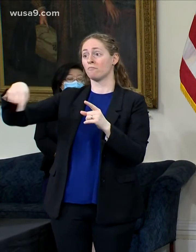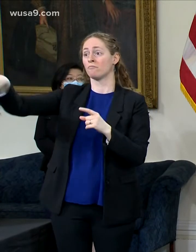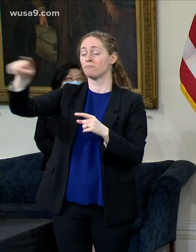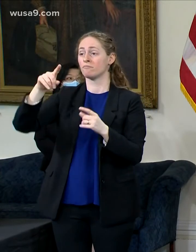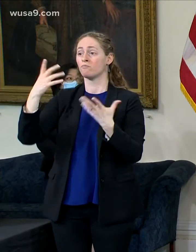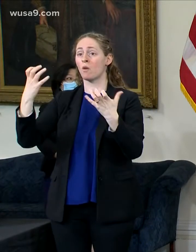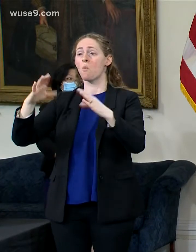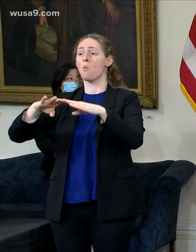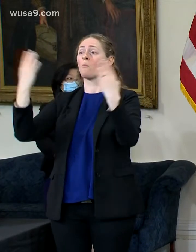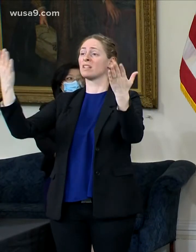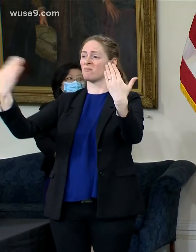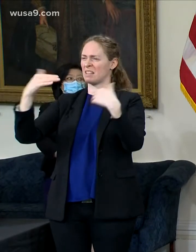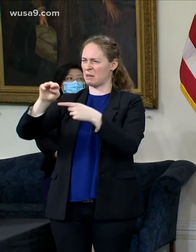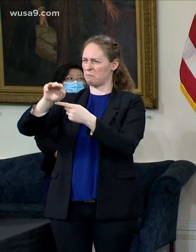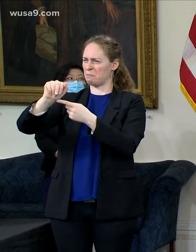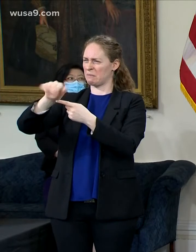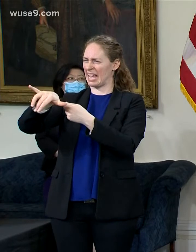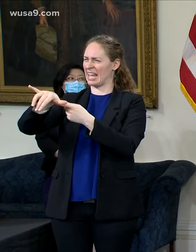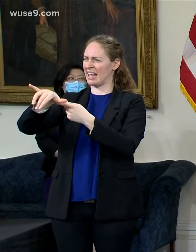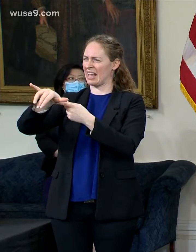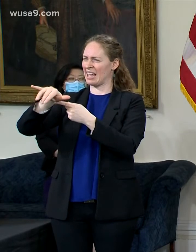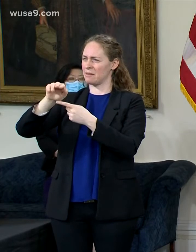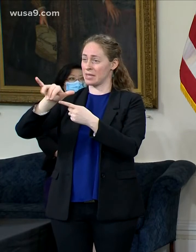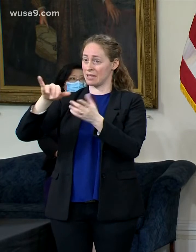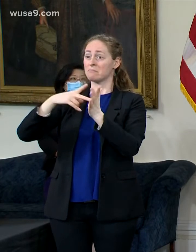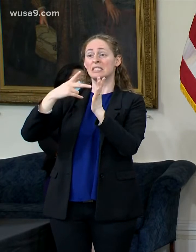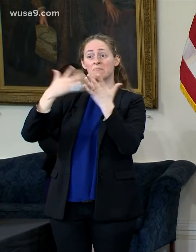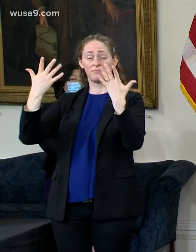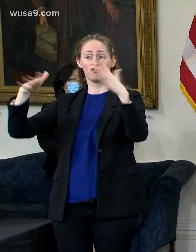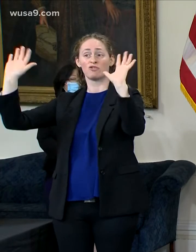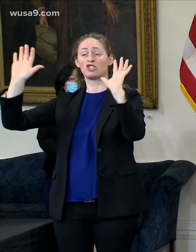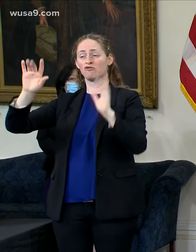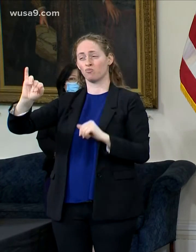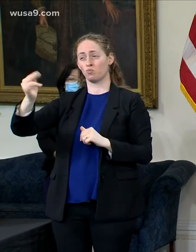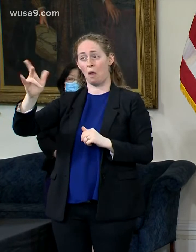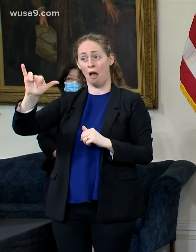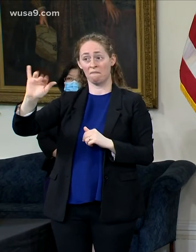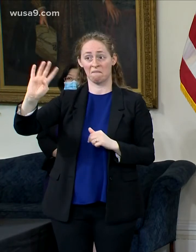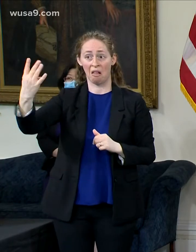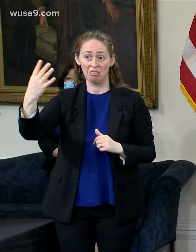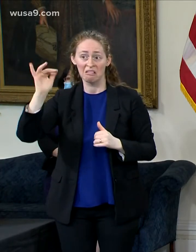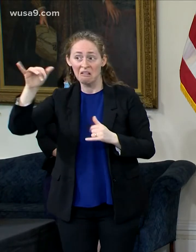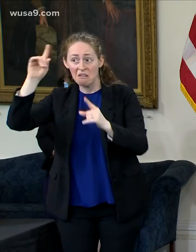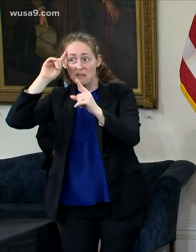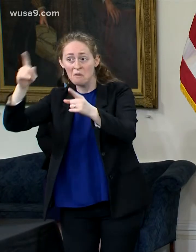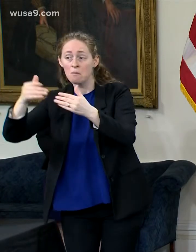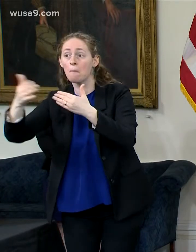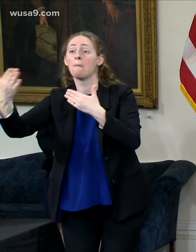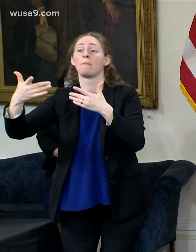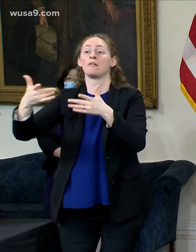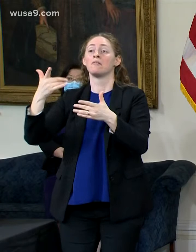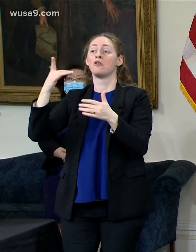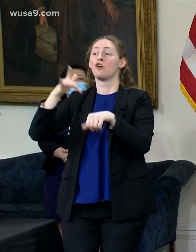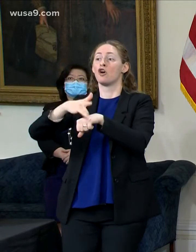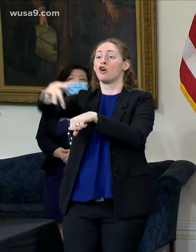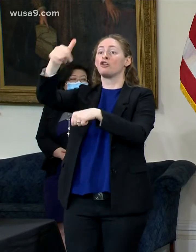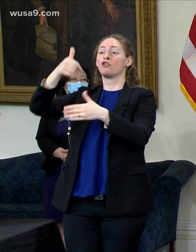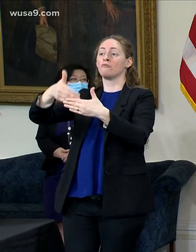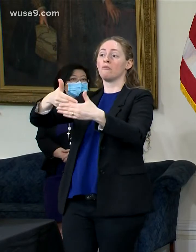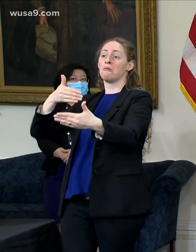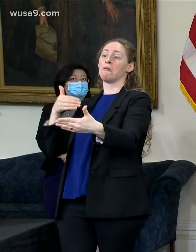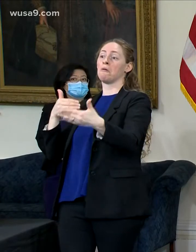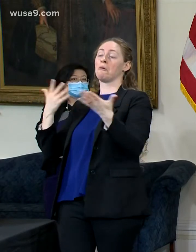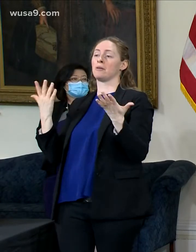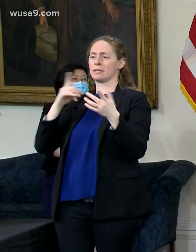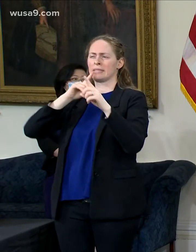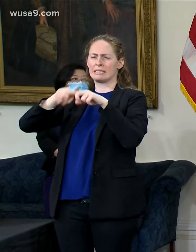4th of July. We'd like to be ahead of that time frame, and I'm hoping that we can get the vast majority of them, as long as we get the supply. With the